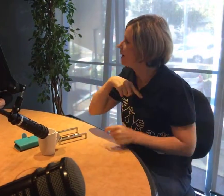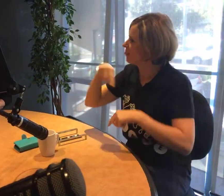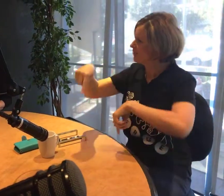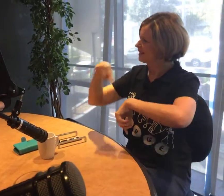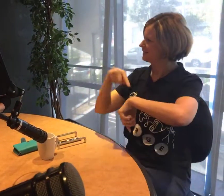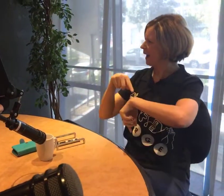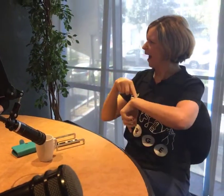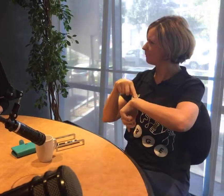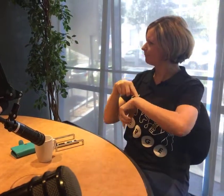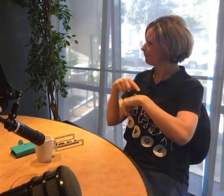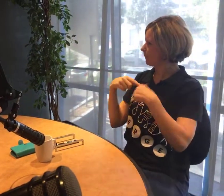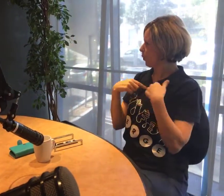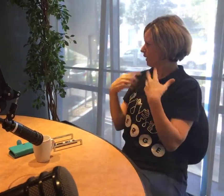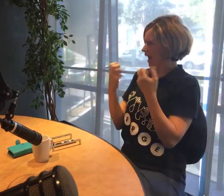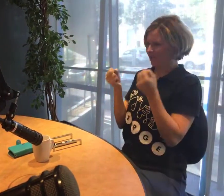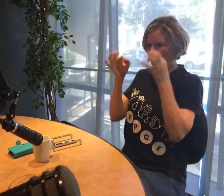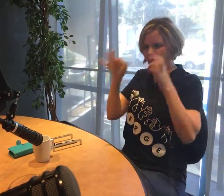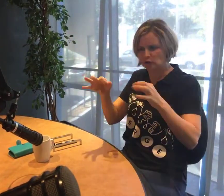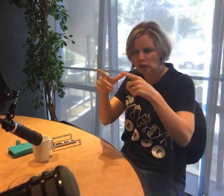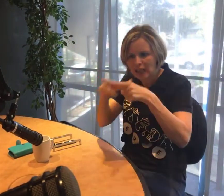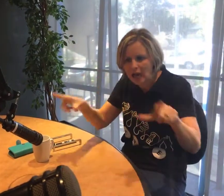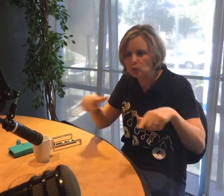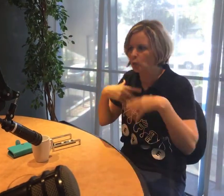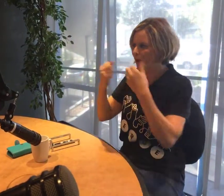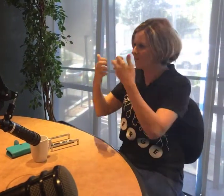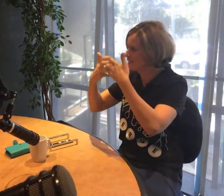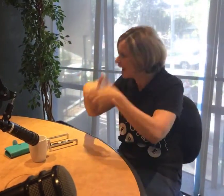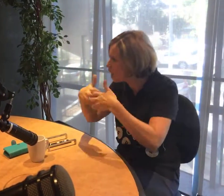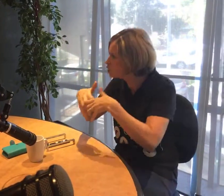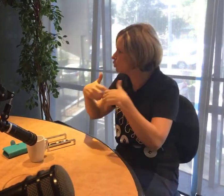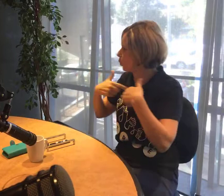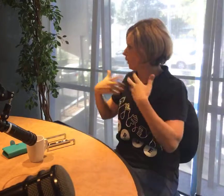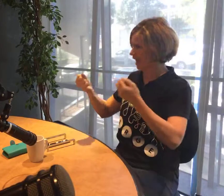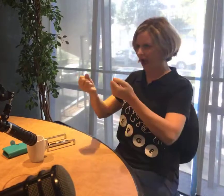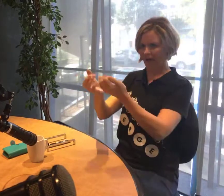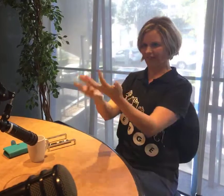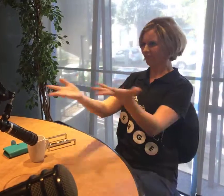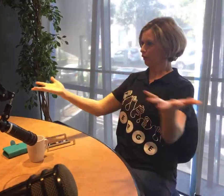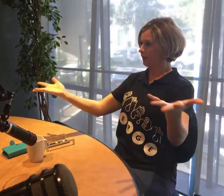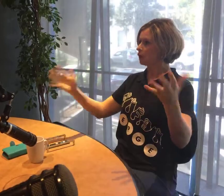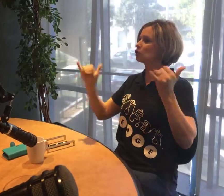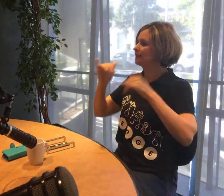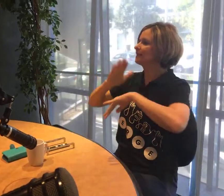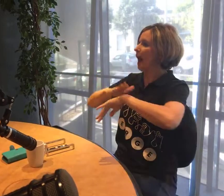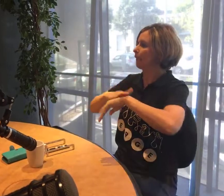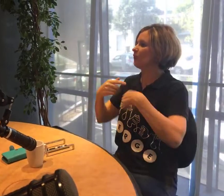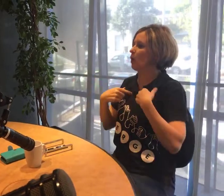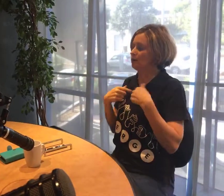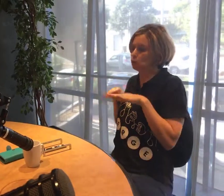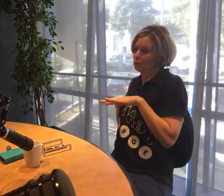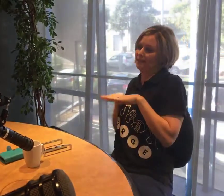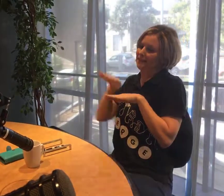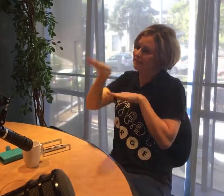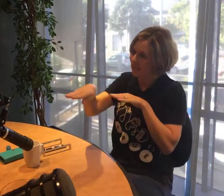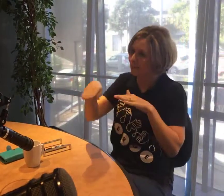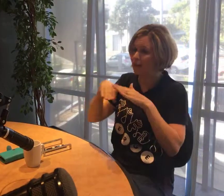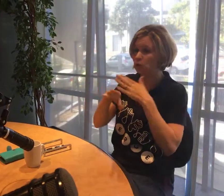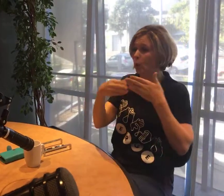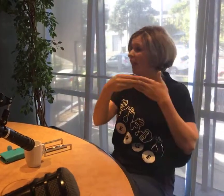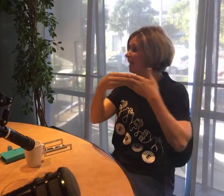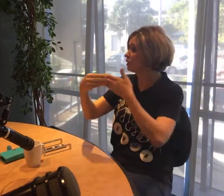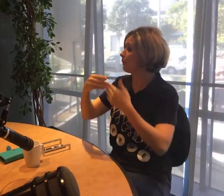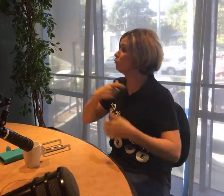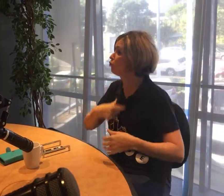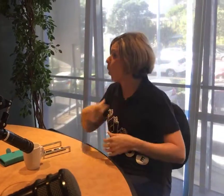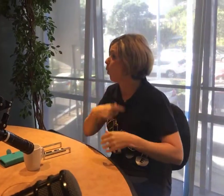hearing people to do things for us. And we have an official language, we have technology, it's right